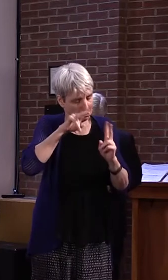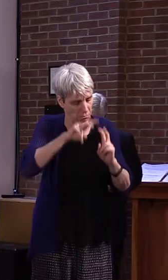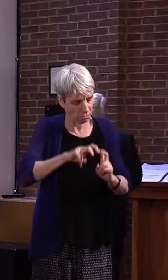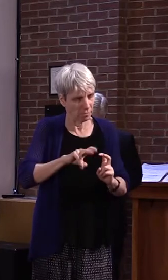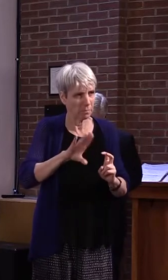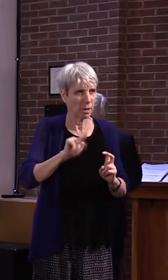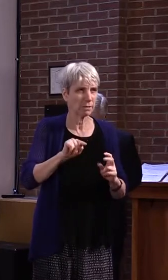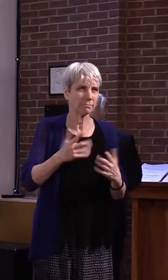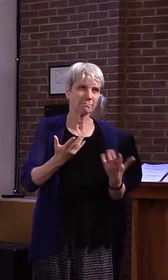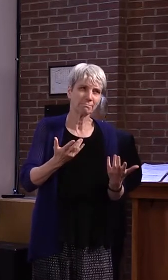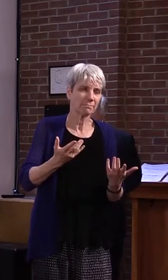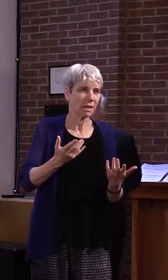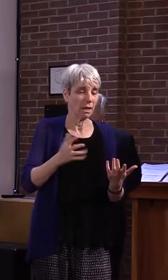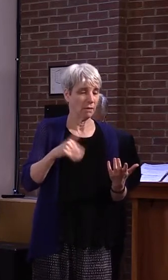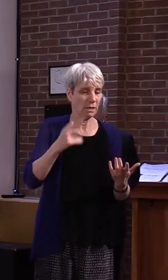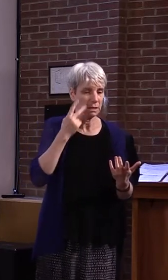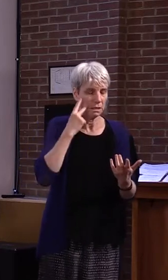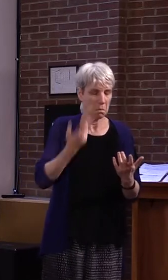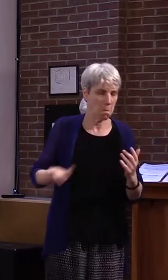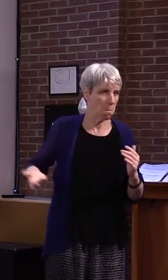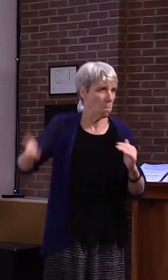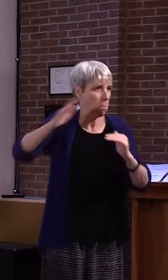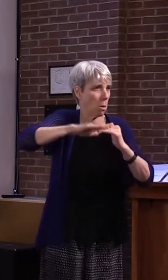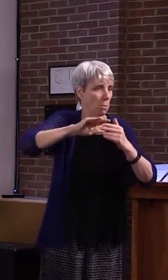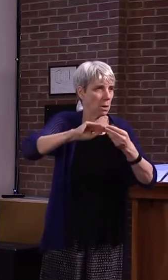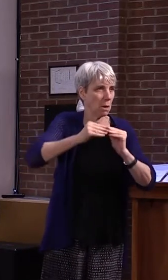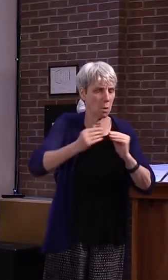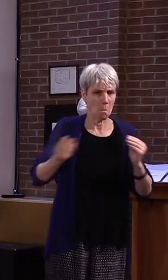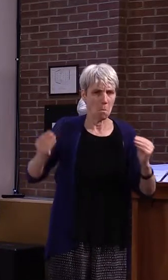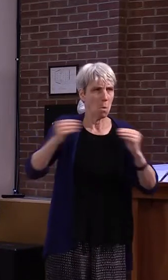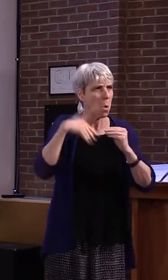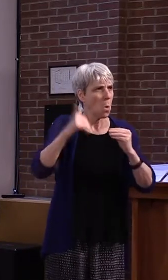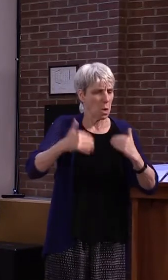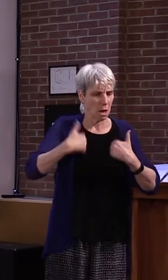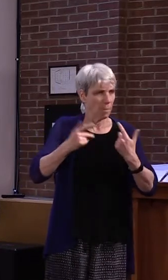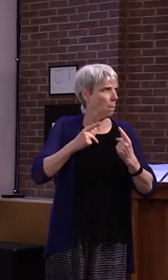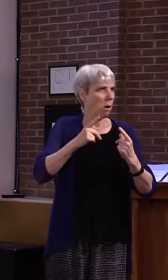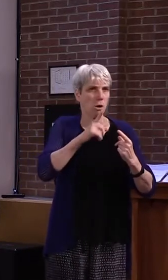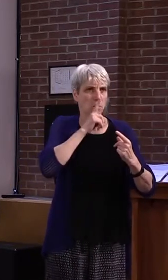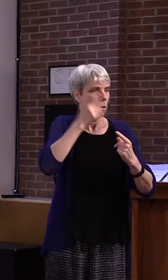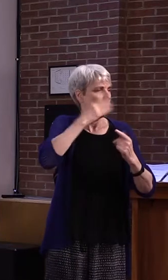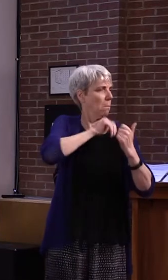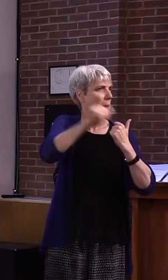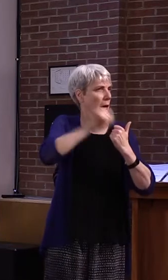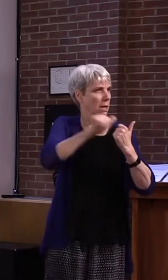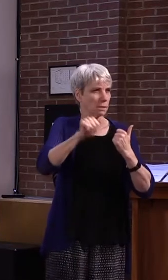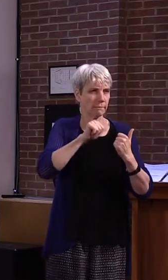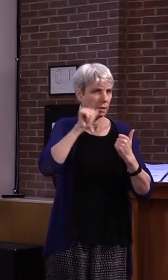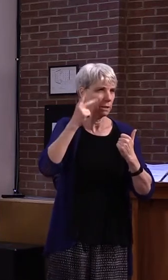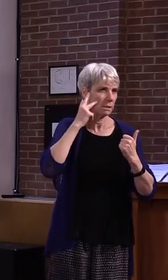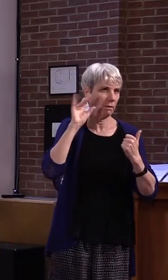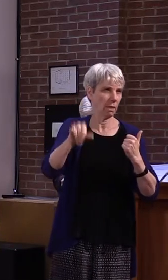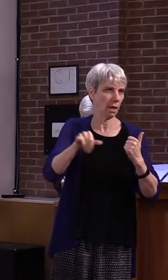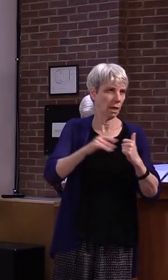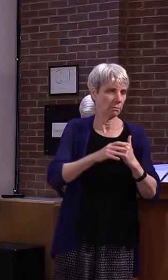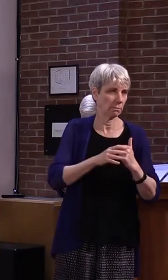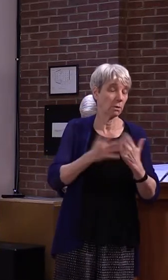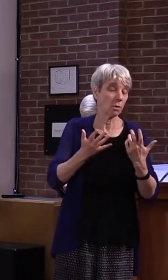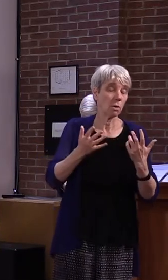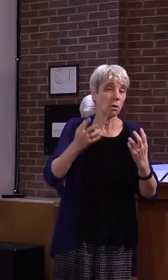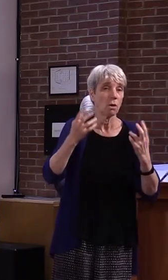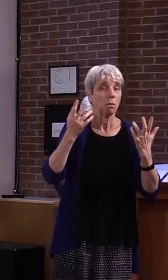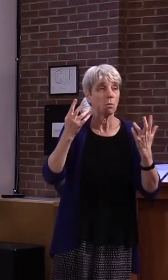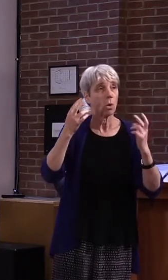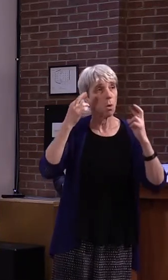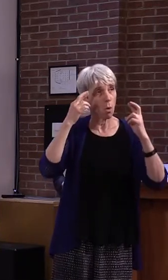a sharp increase or decrease in the numbers that I'm aware of. We tried to put into place a system where we could get